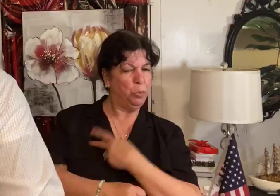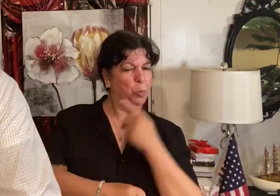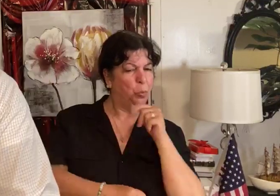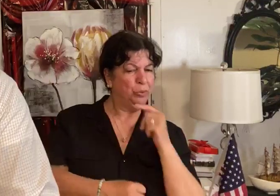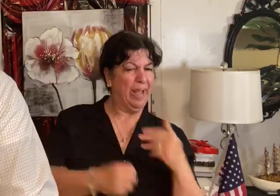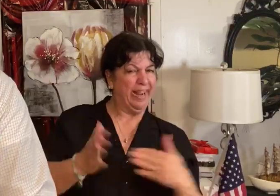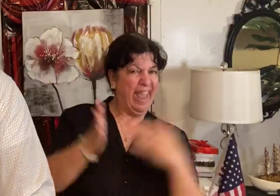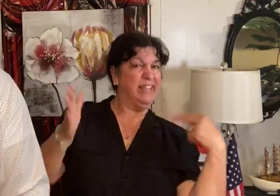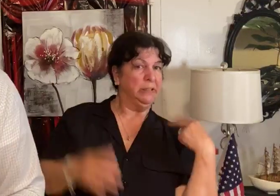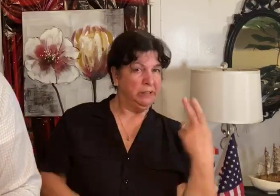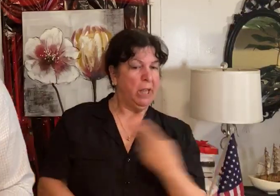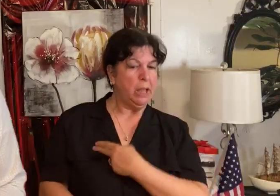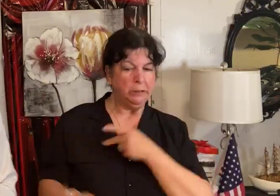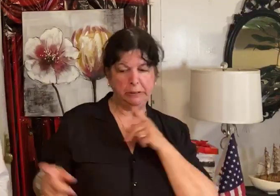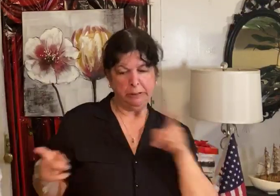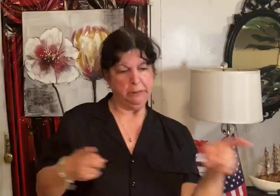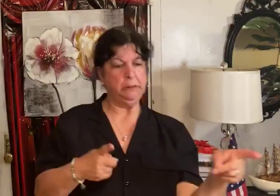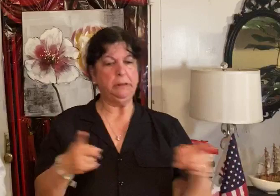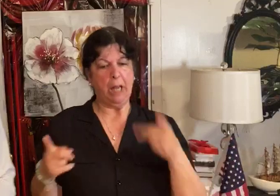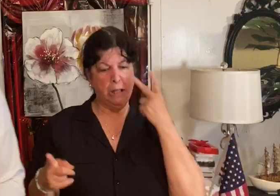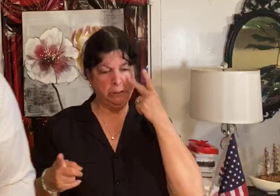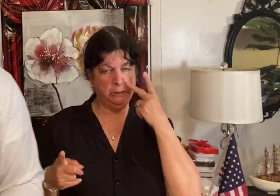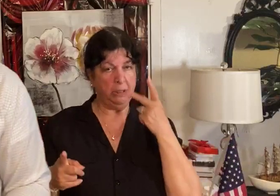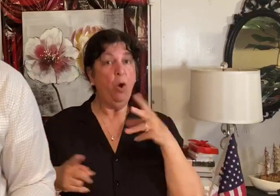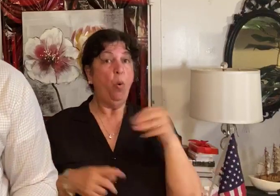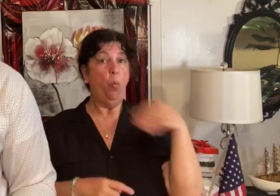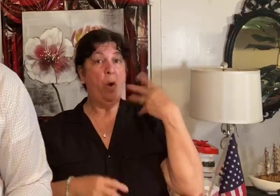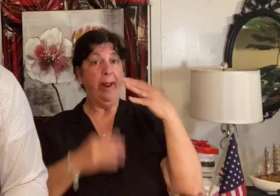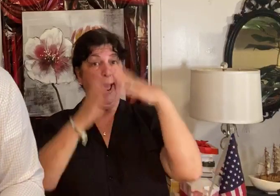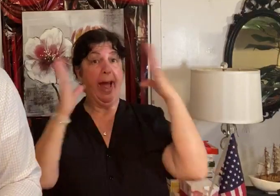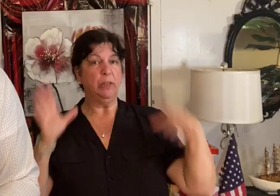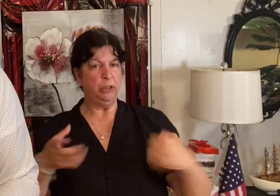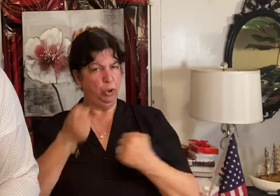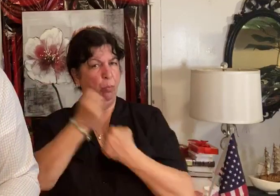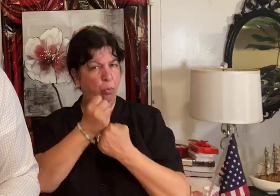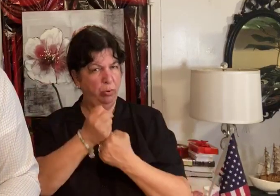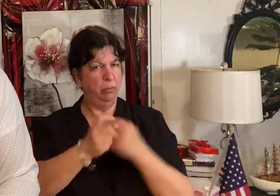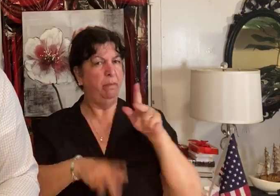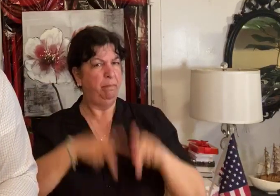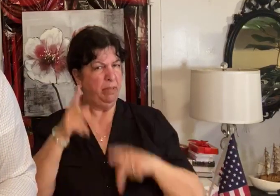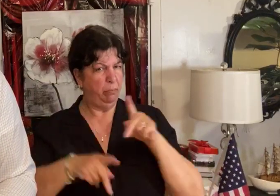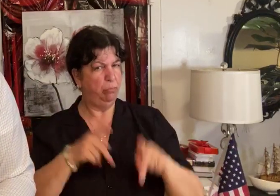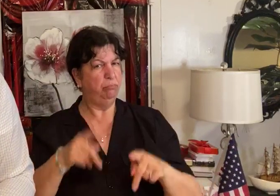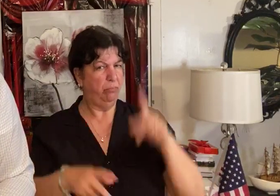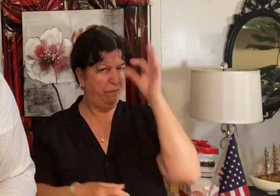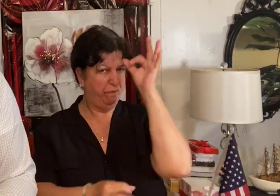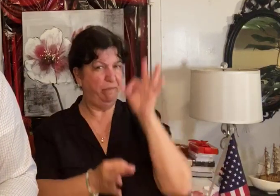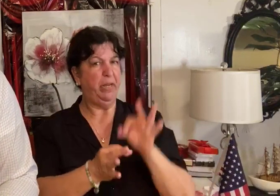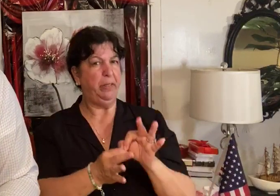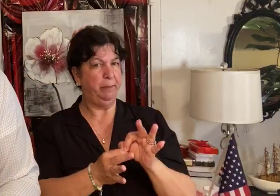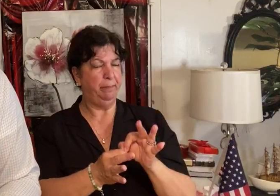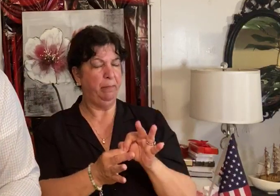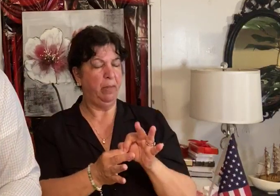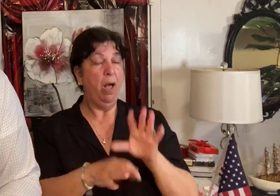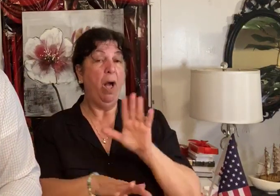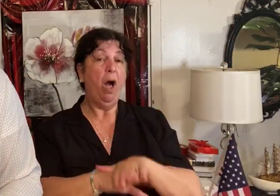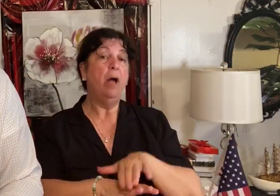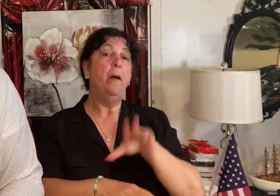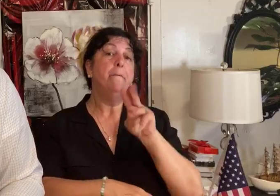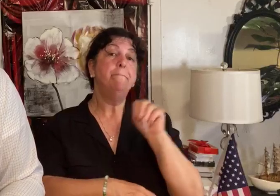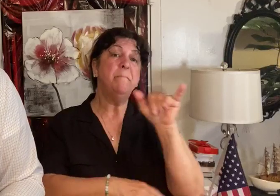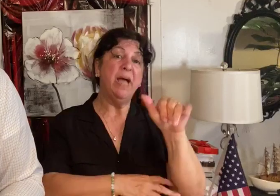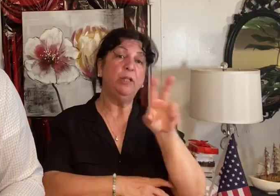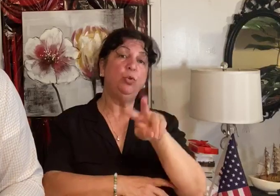working against us. I see this one as supporting people of faith. On May the 22nd, that's